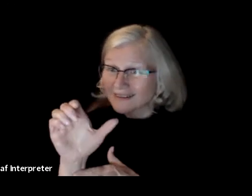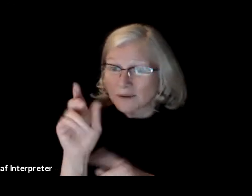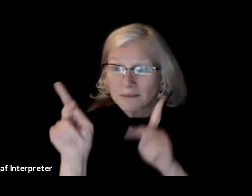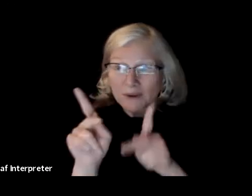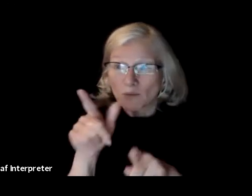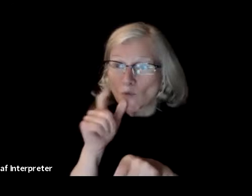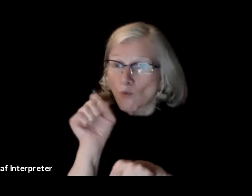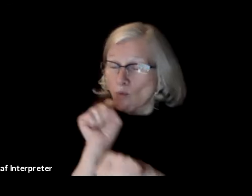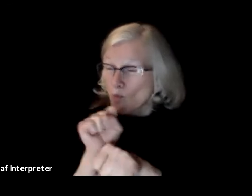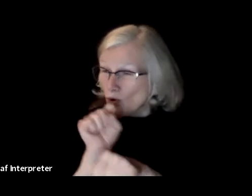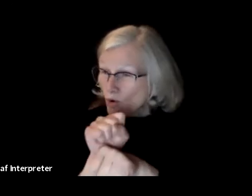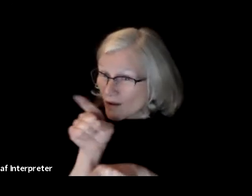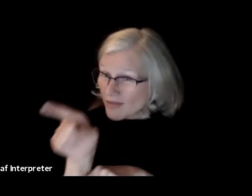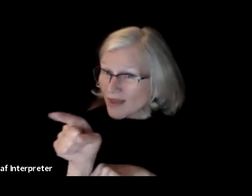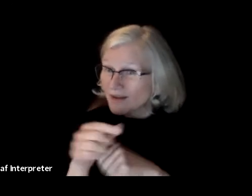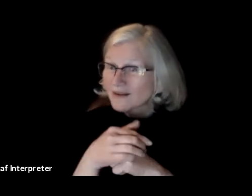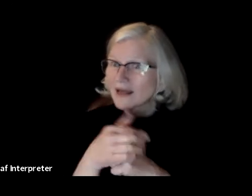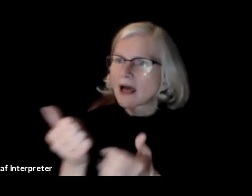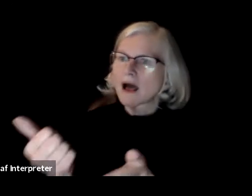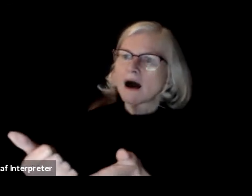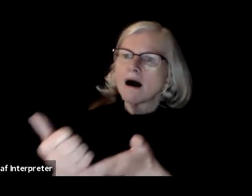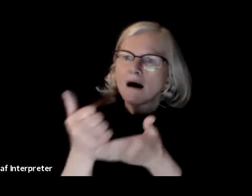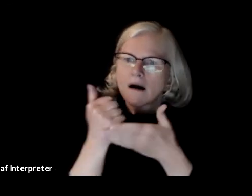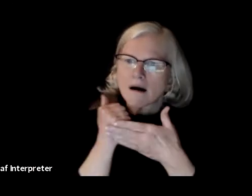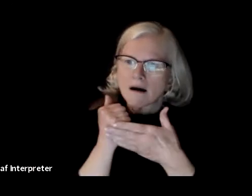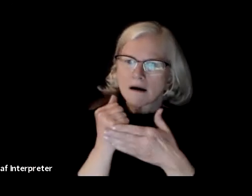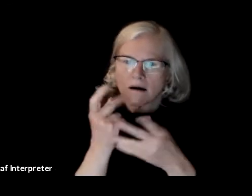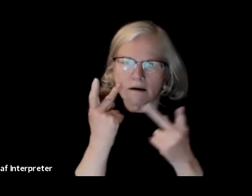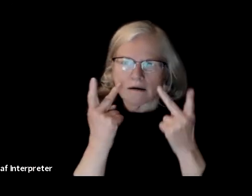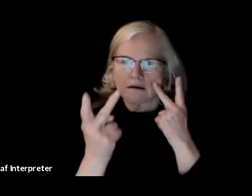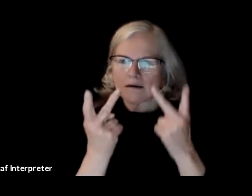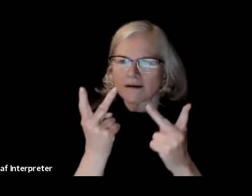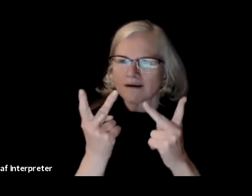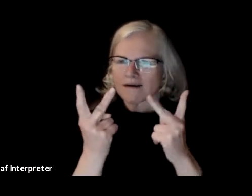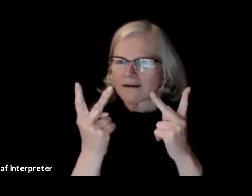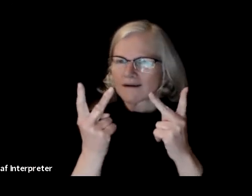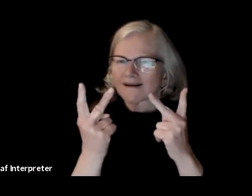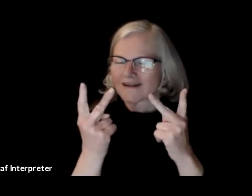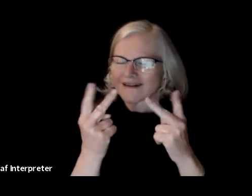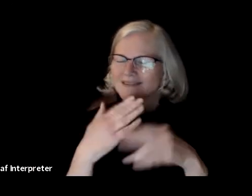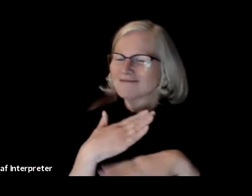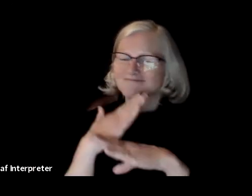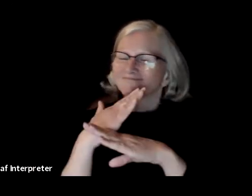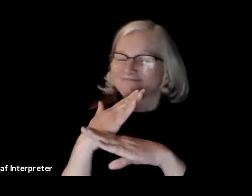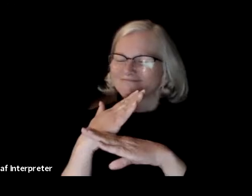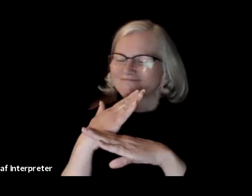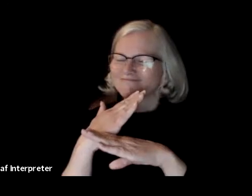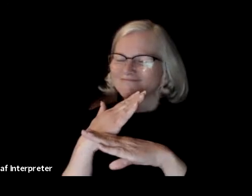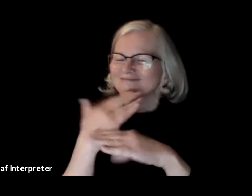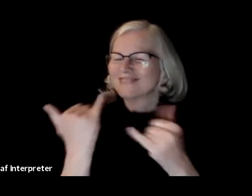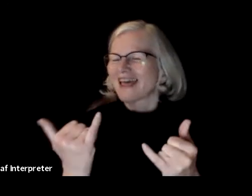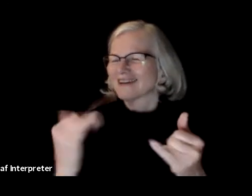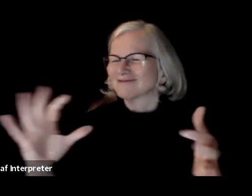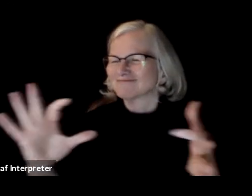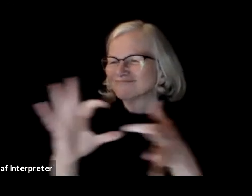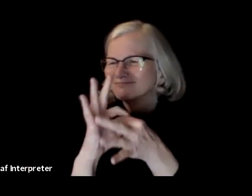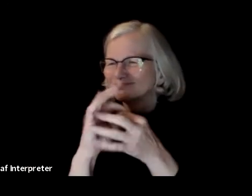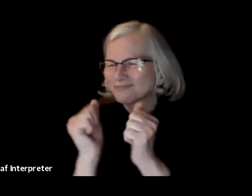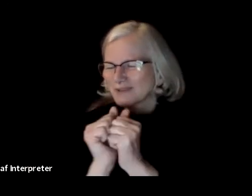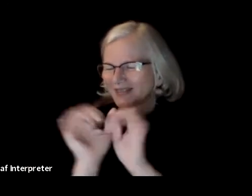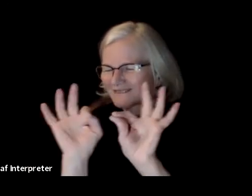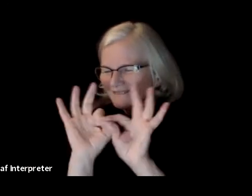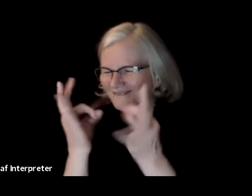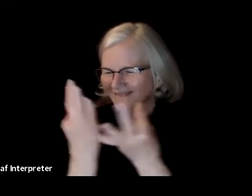us ease visitor restrictions and reunite families. I just want to close by saying we are so grateful to